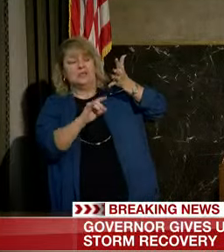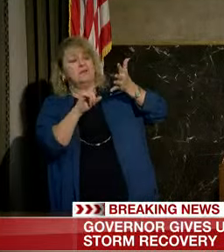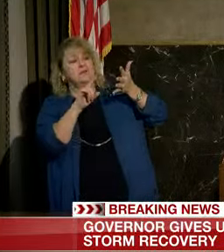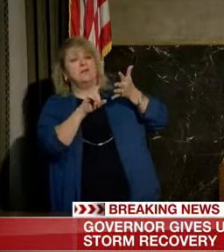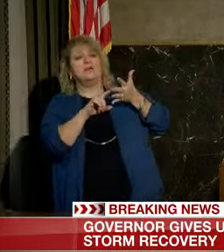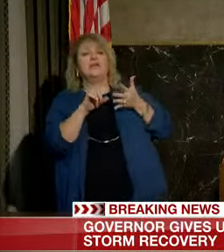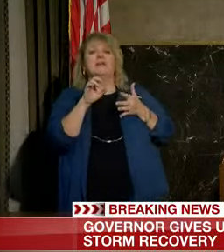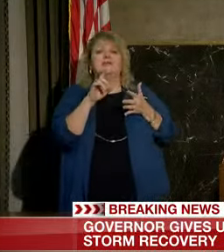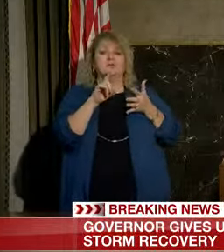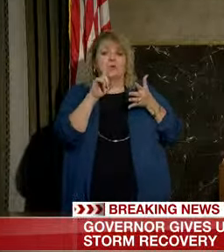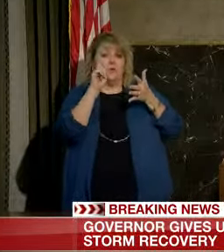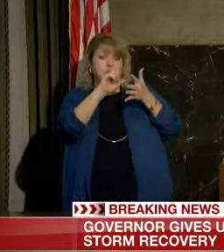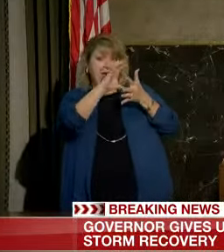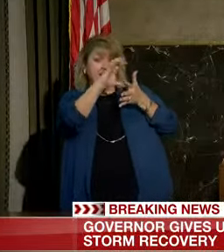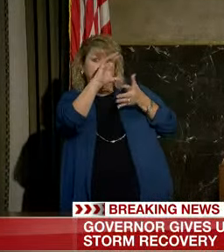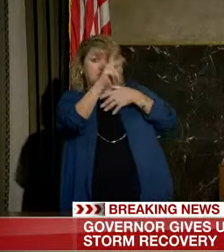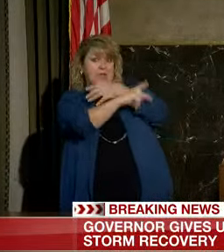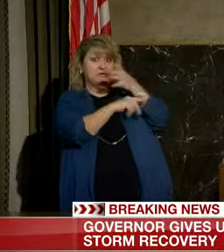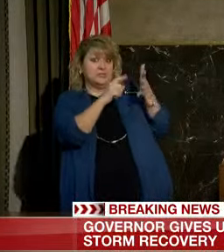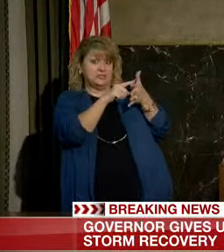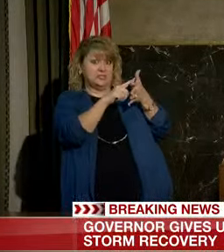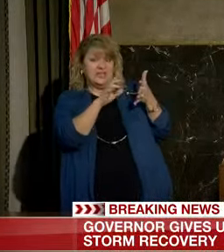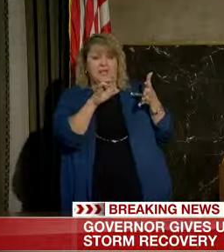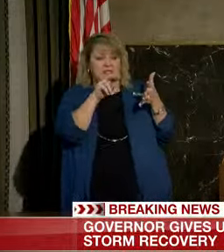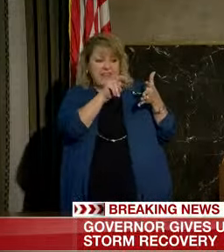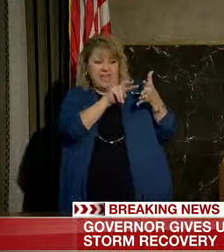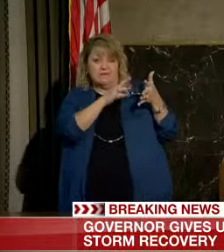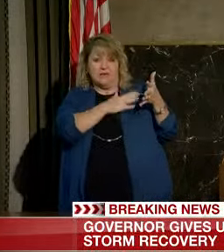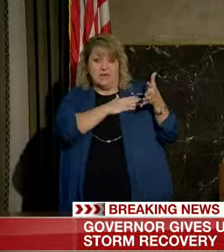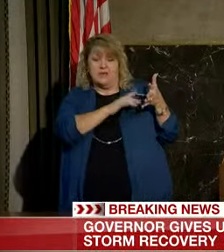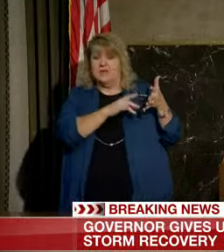last name. So for more information, please call